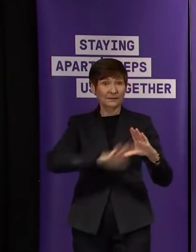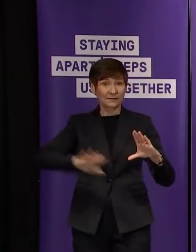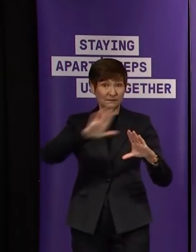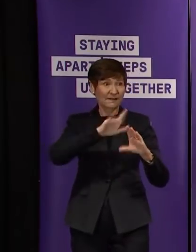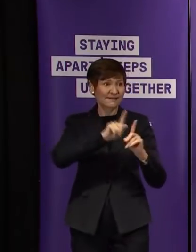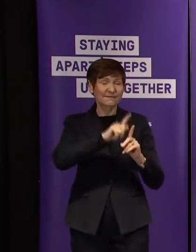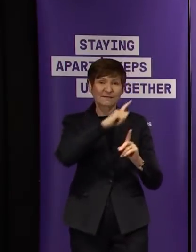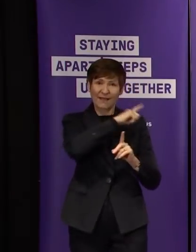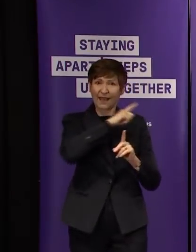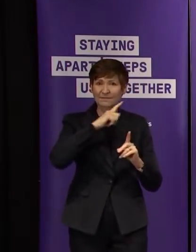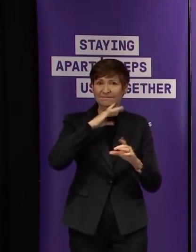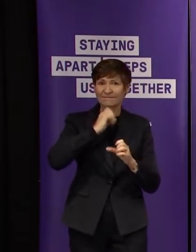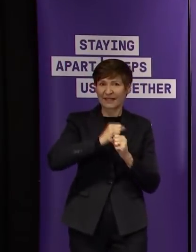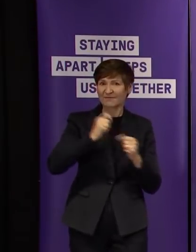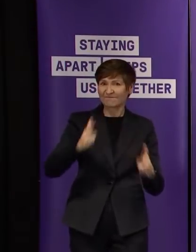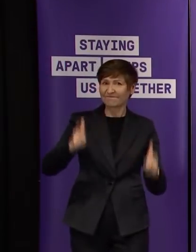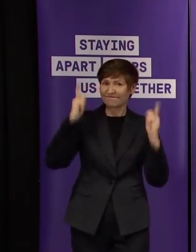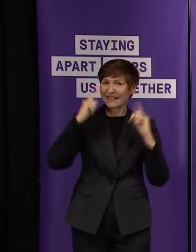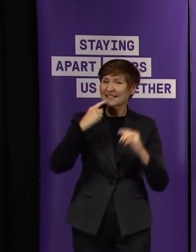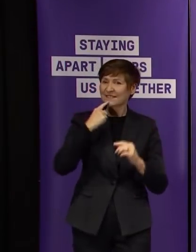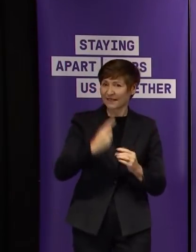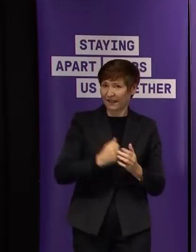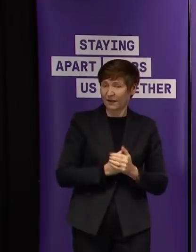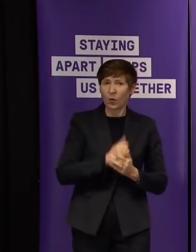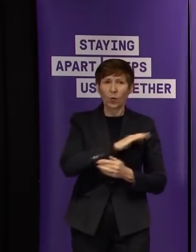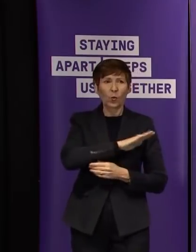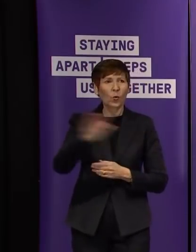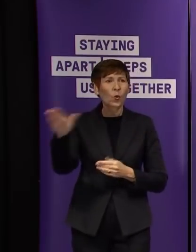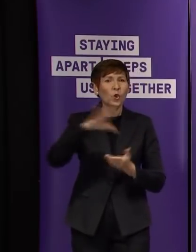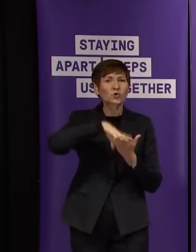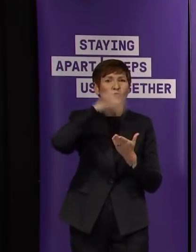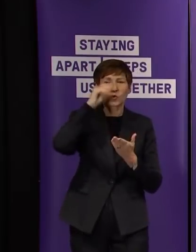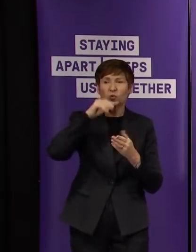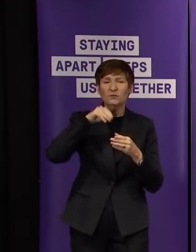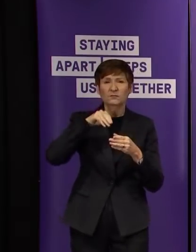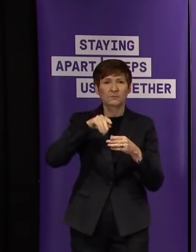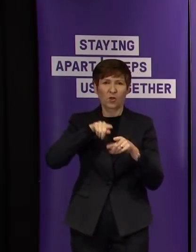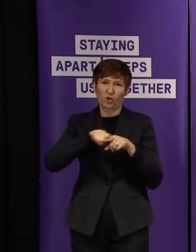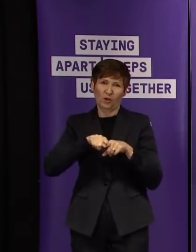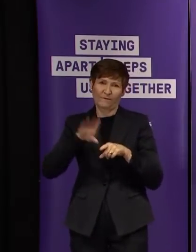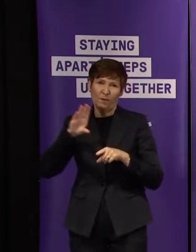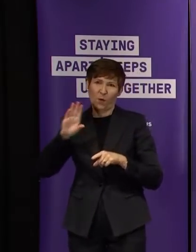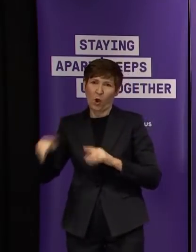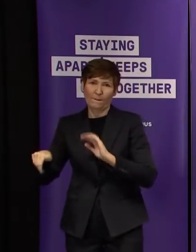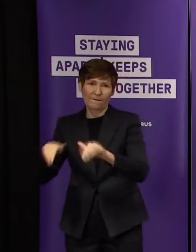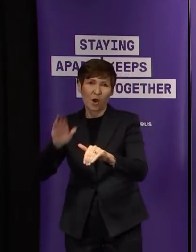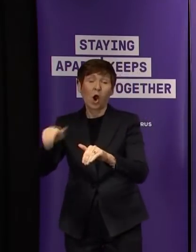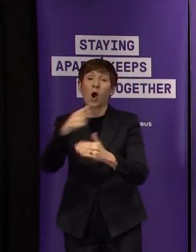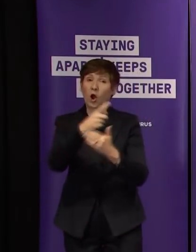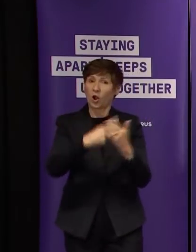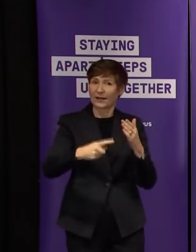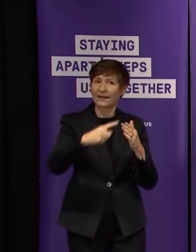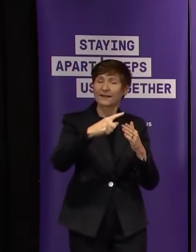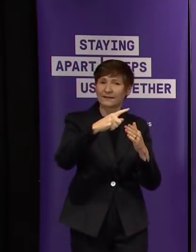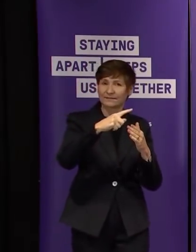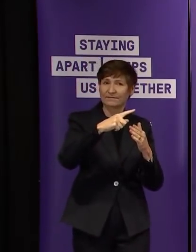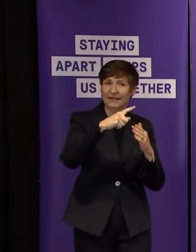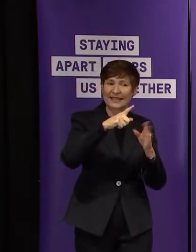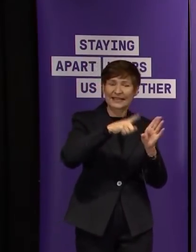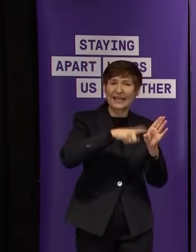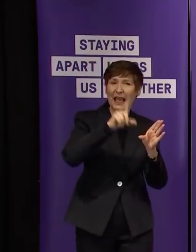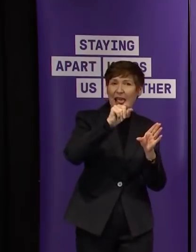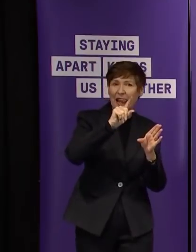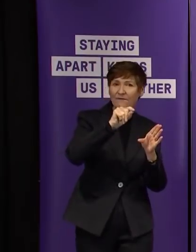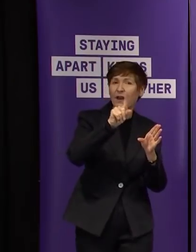Premier outlined, all students learning remotely, other than the VCE students coming in for the